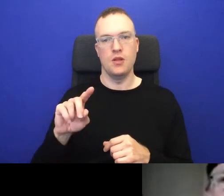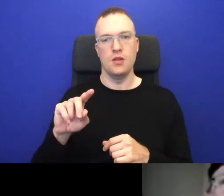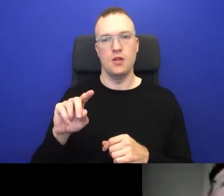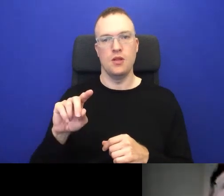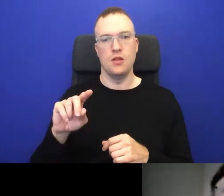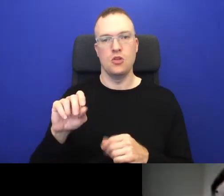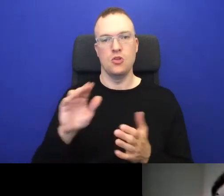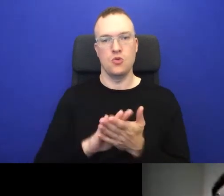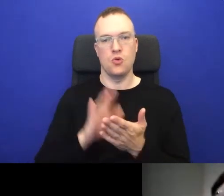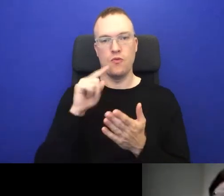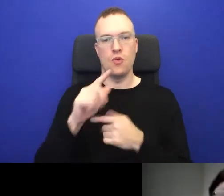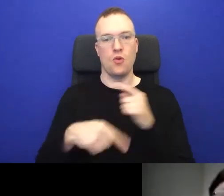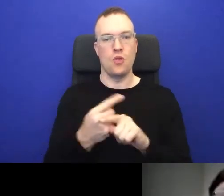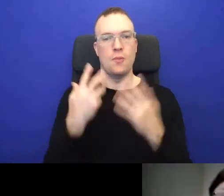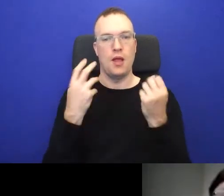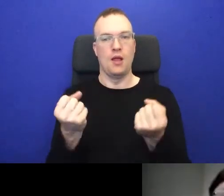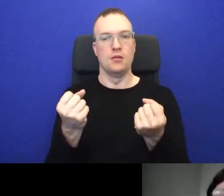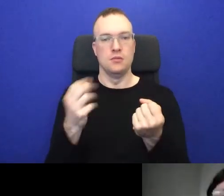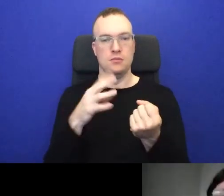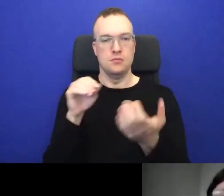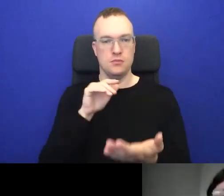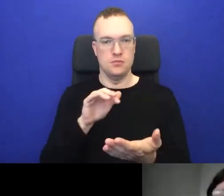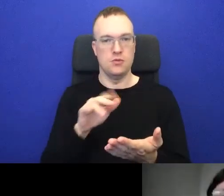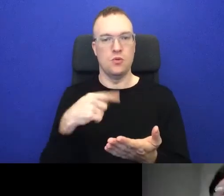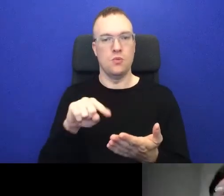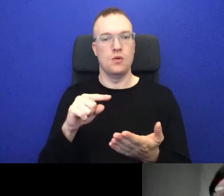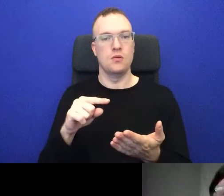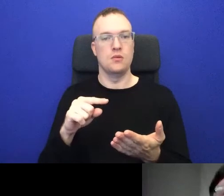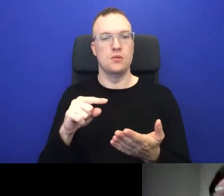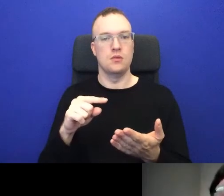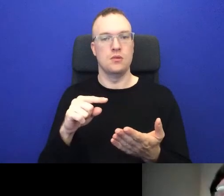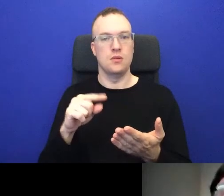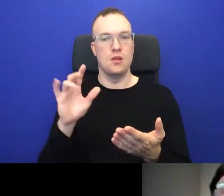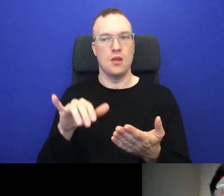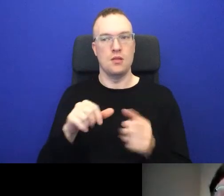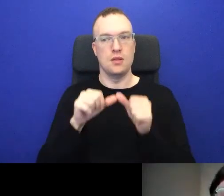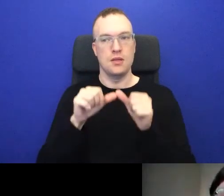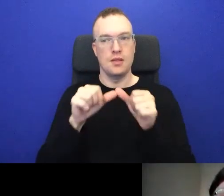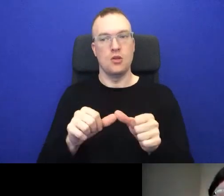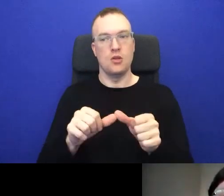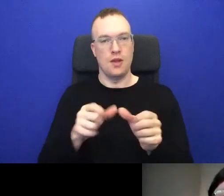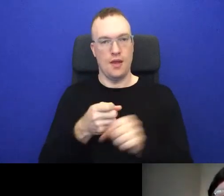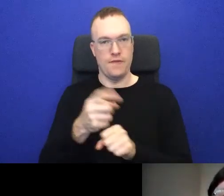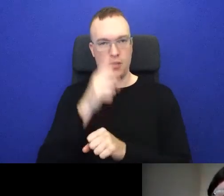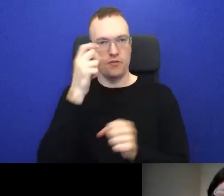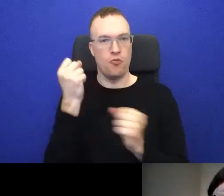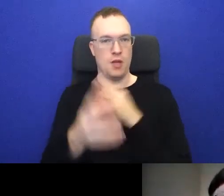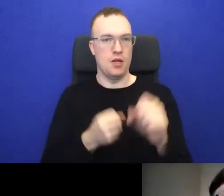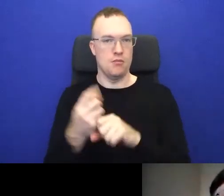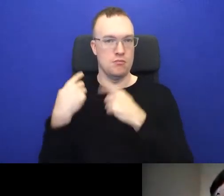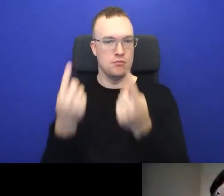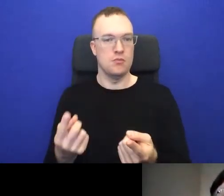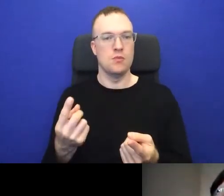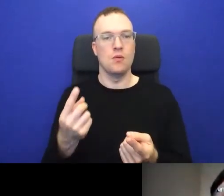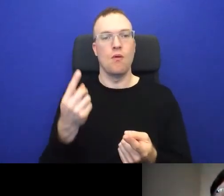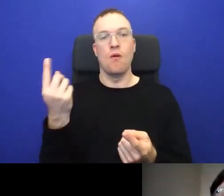going strong. Thank you. We are that has continued every summer for several years. We already have a good